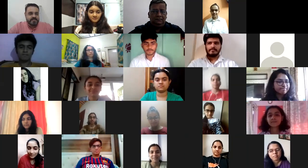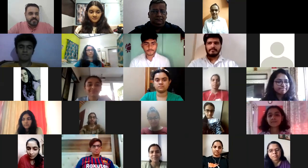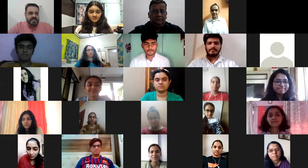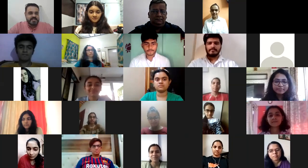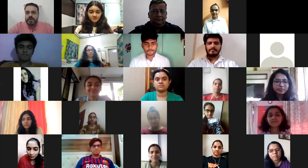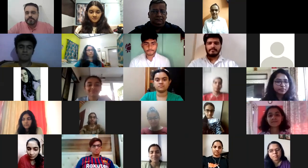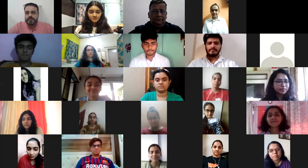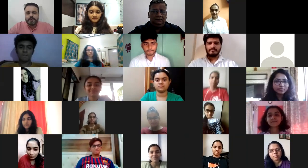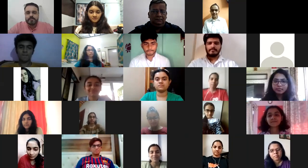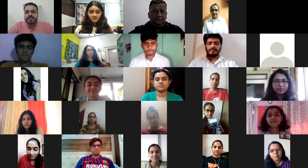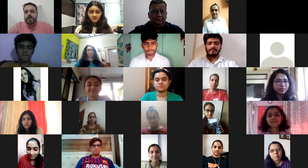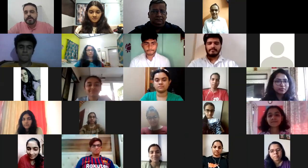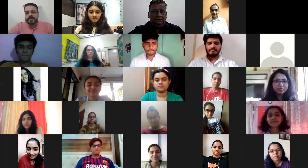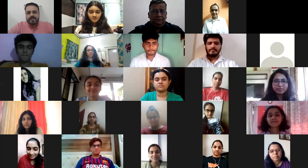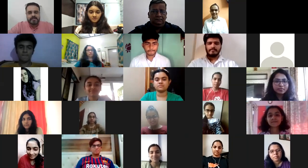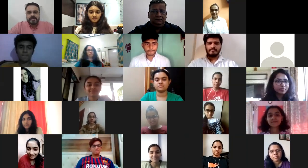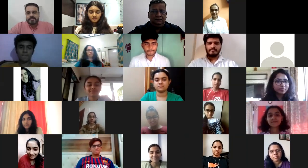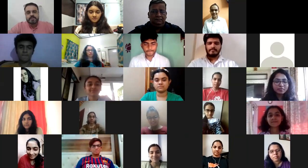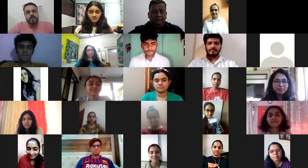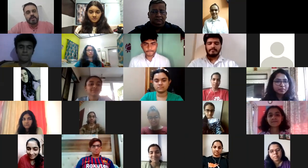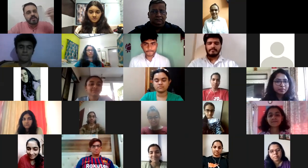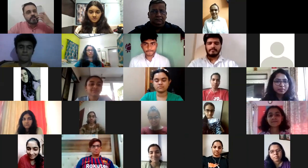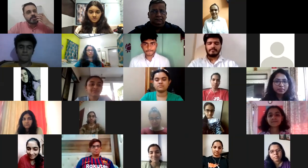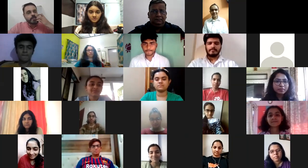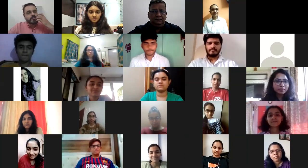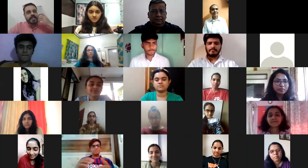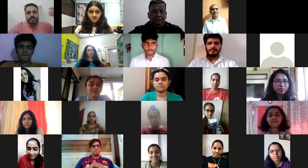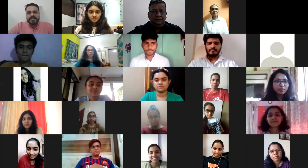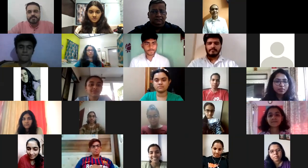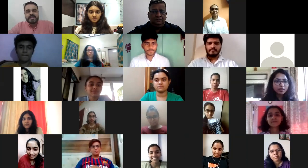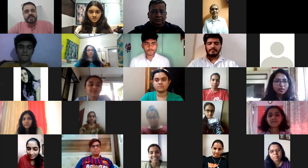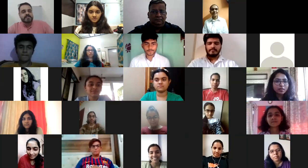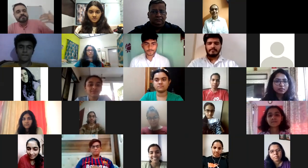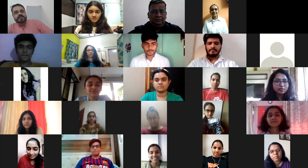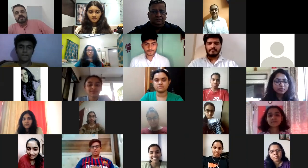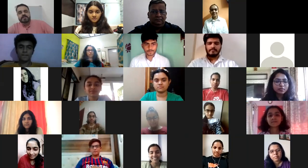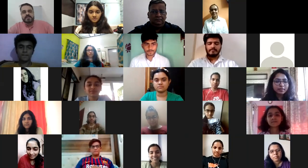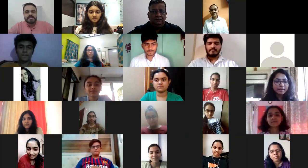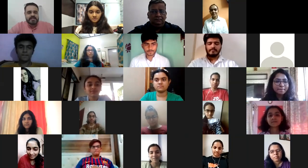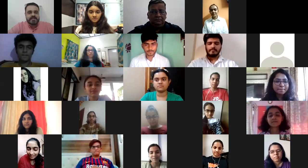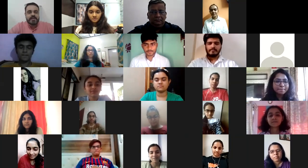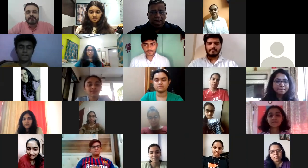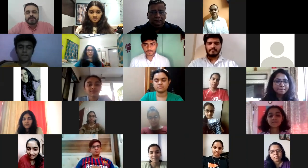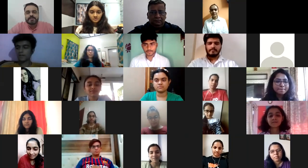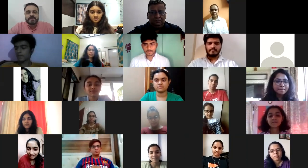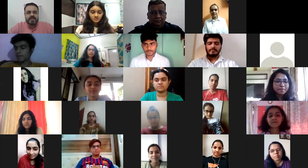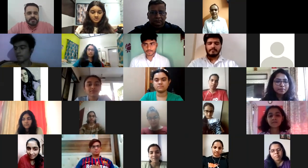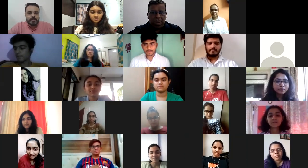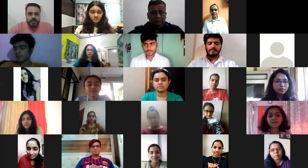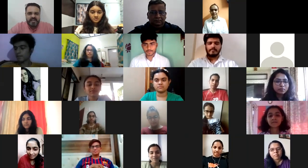I see a lot of you, without you're all, you put off your cameras, but then, I think you'll have to put on your